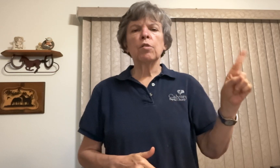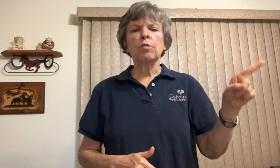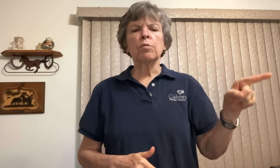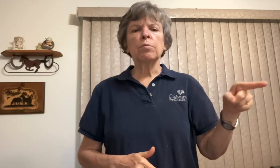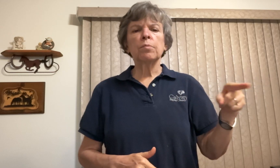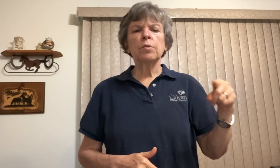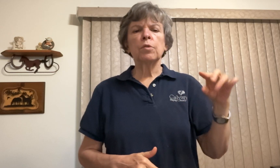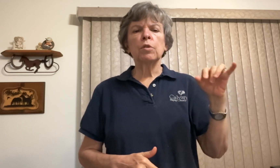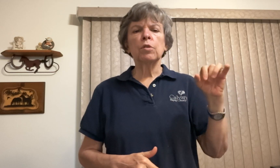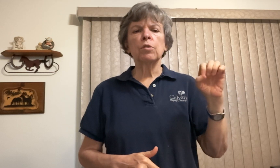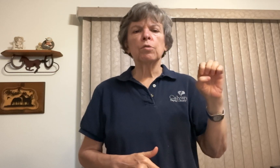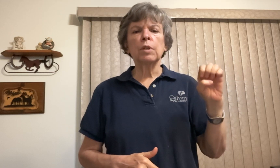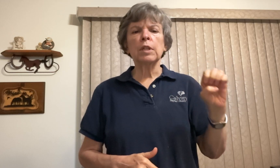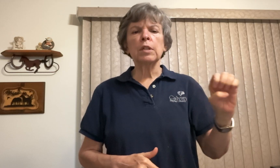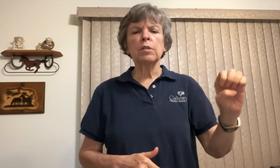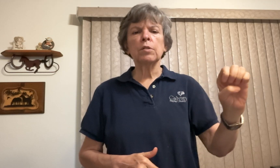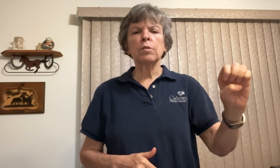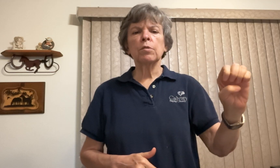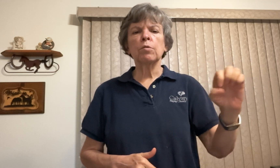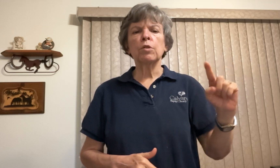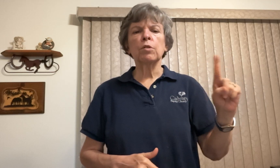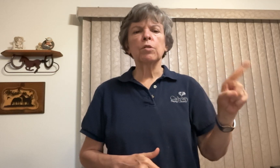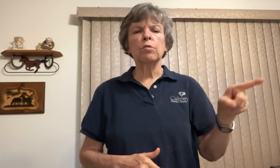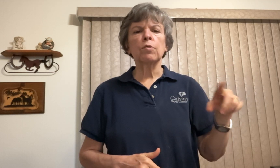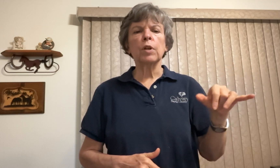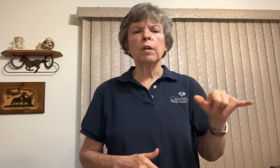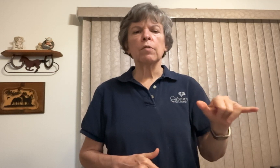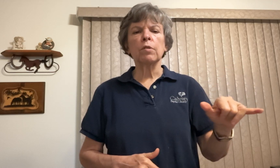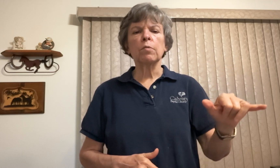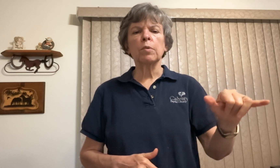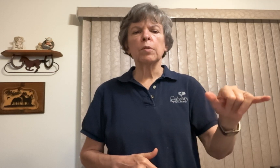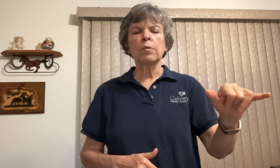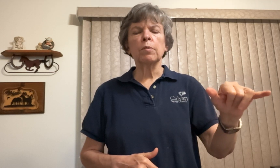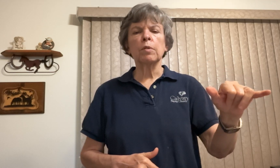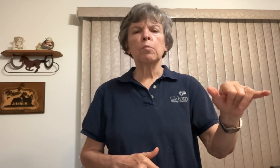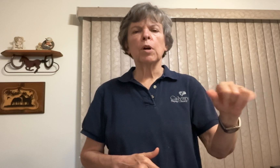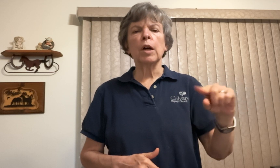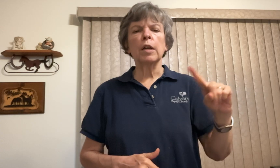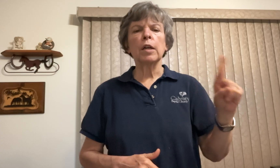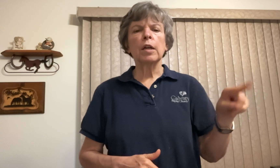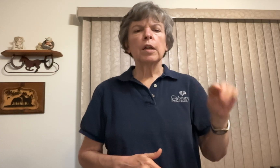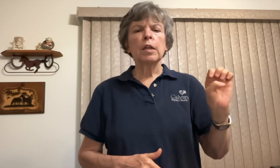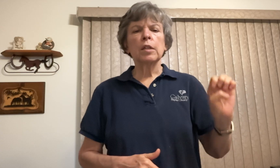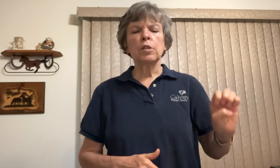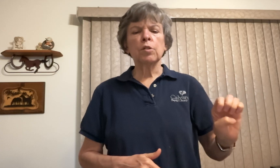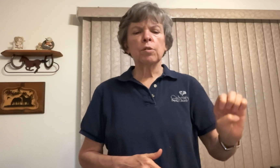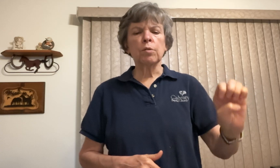eternal. You can do ease or you can do forever with a Y. Eternal.